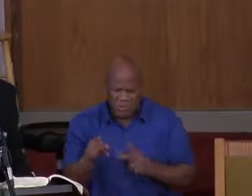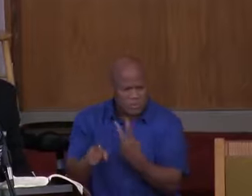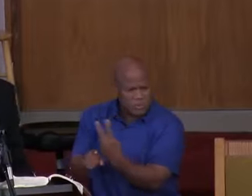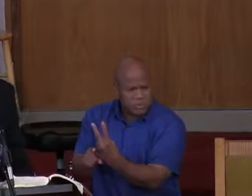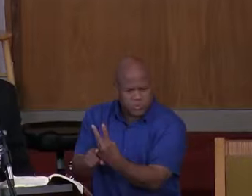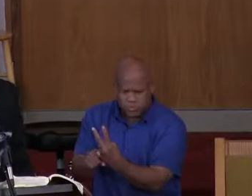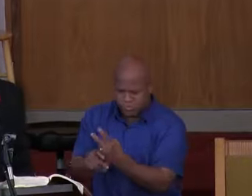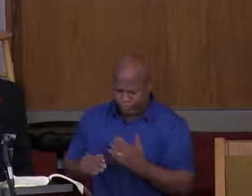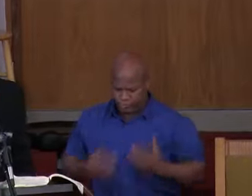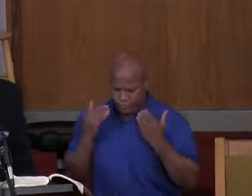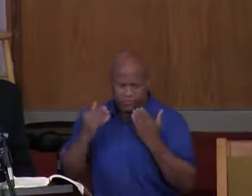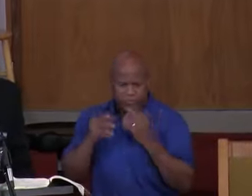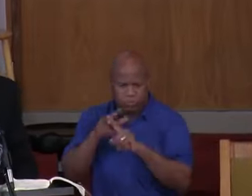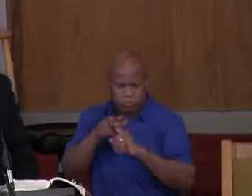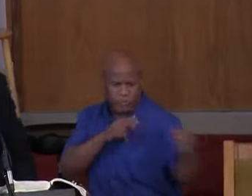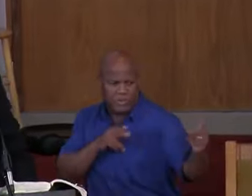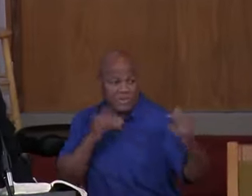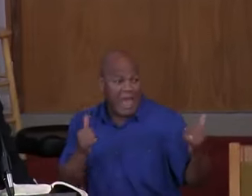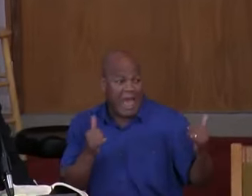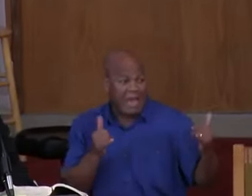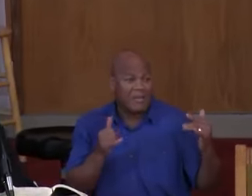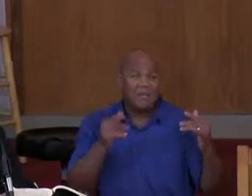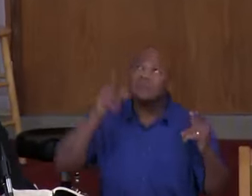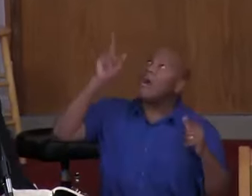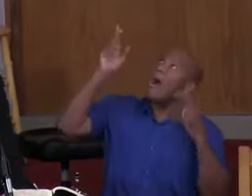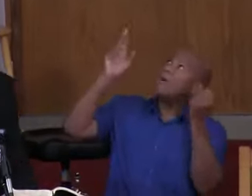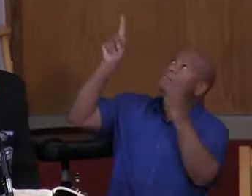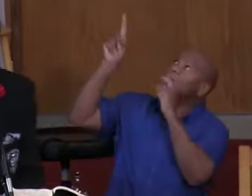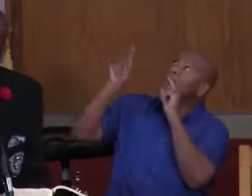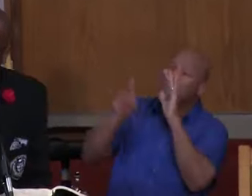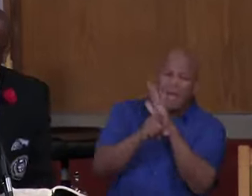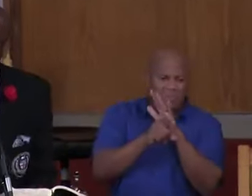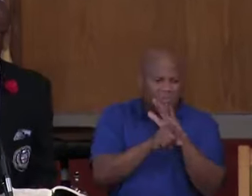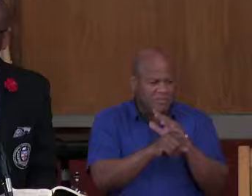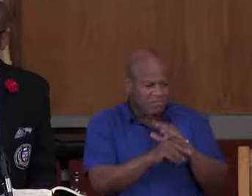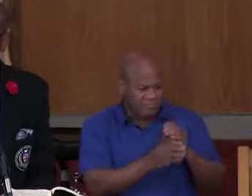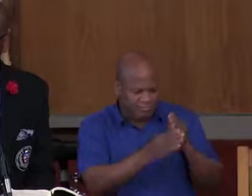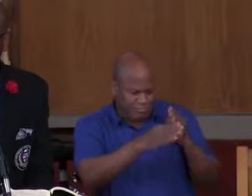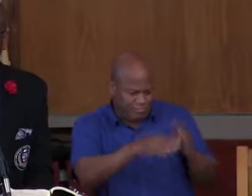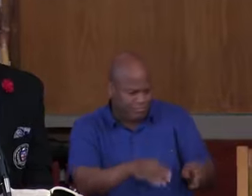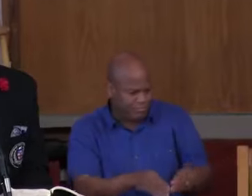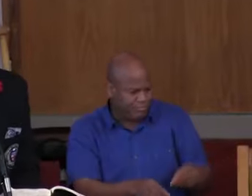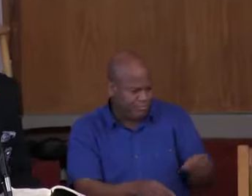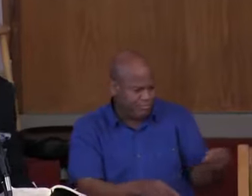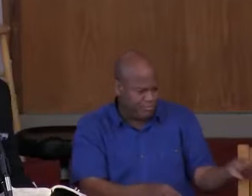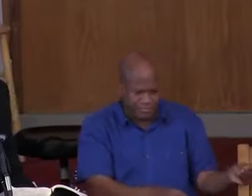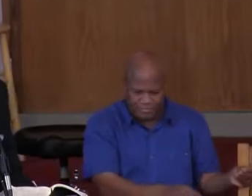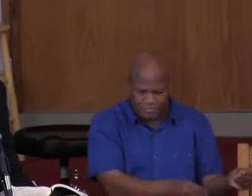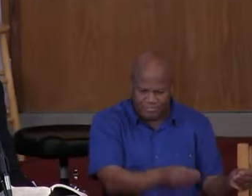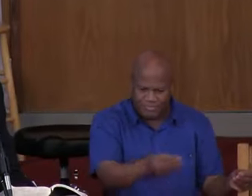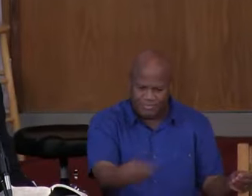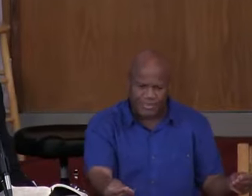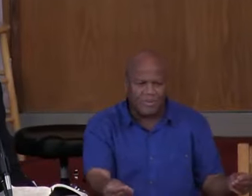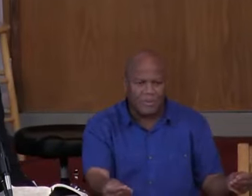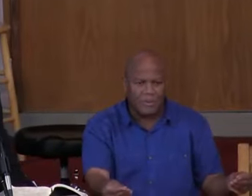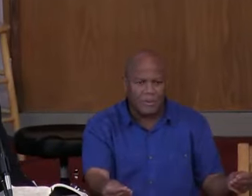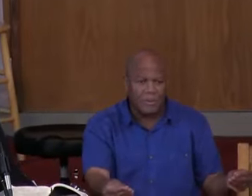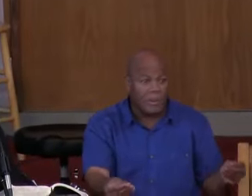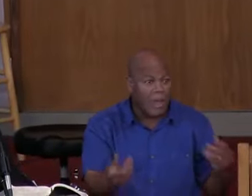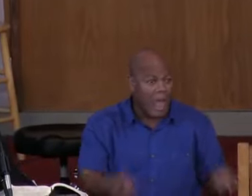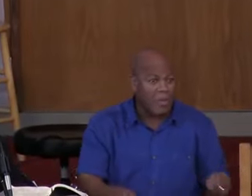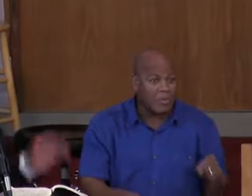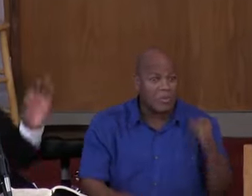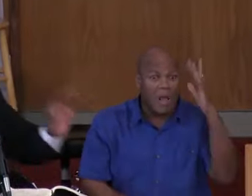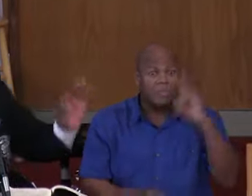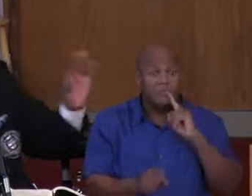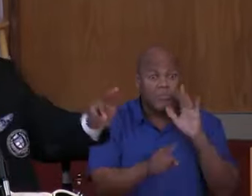and now they're dividing the promise of God to the tribes of God's people. And I stop by to tell you, just because you have God's